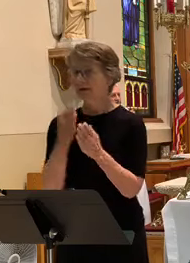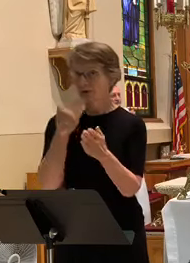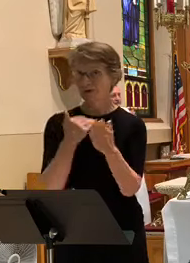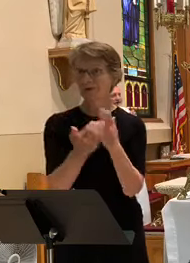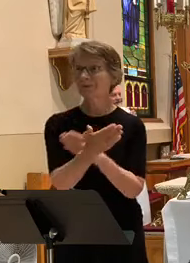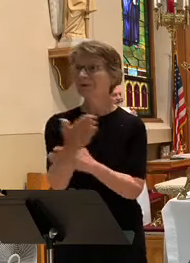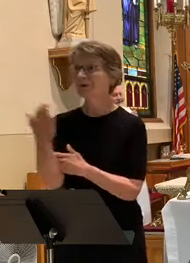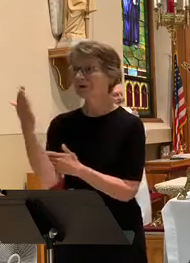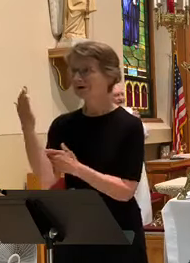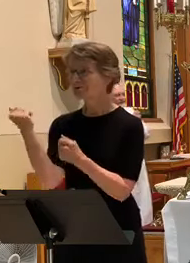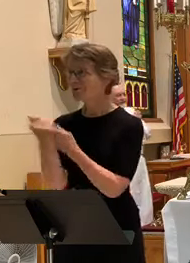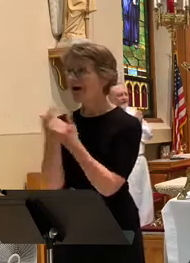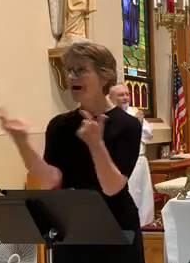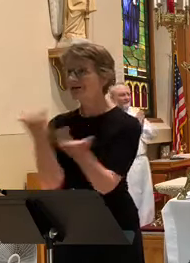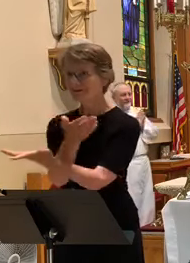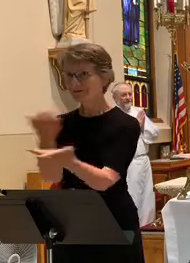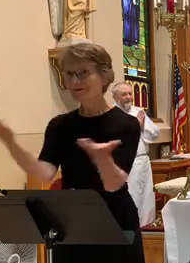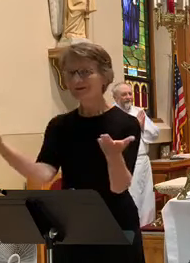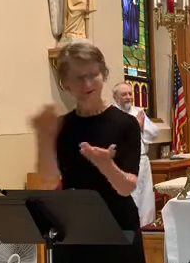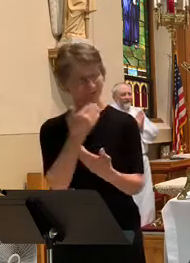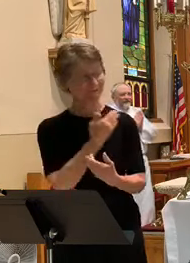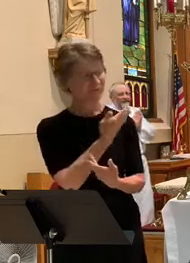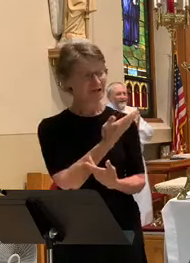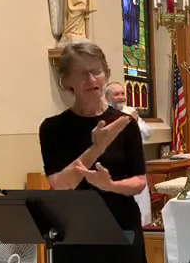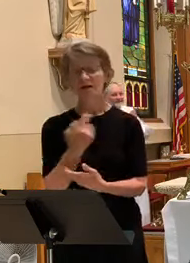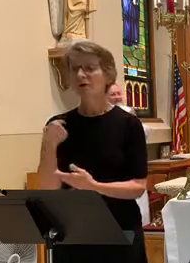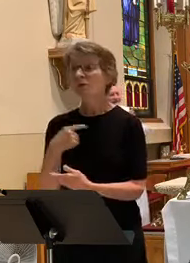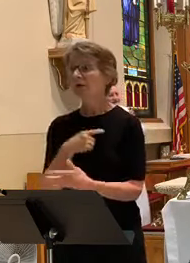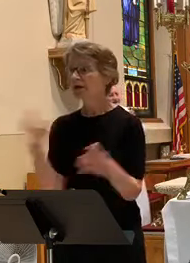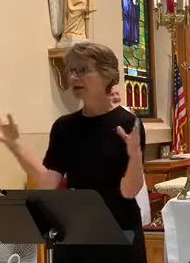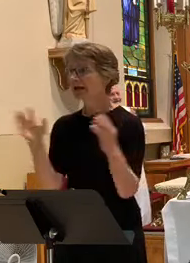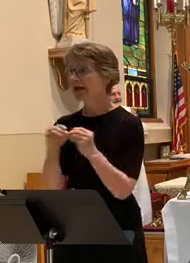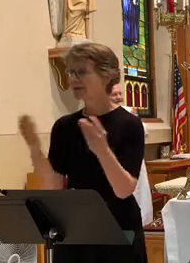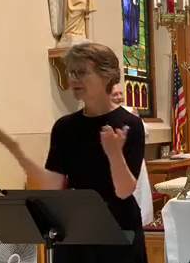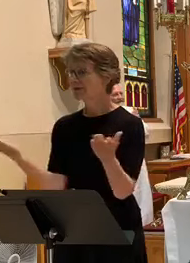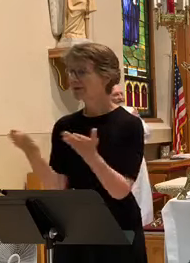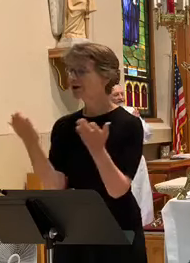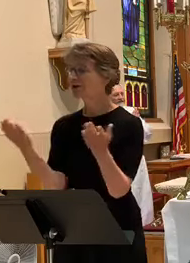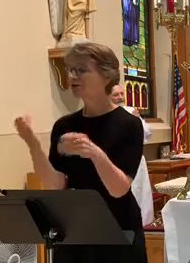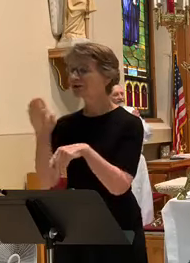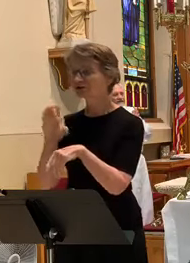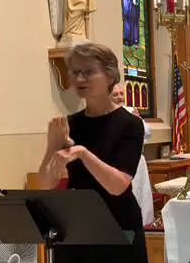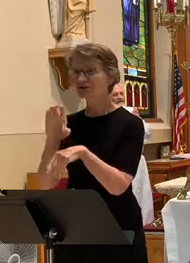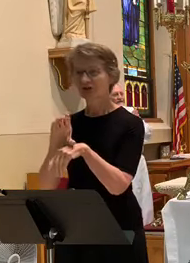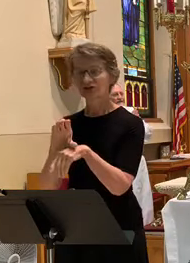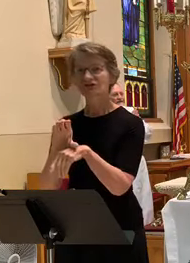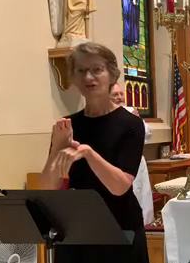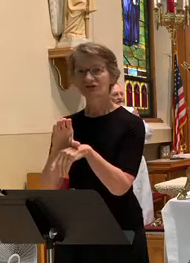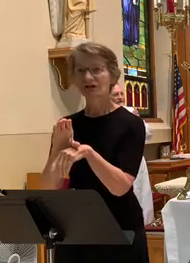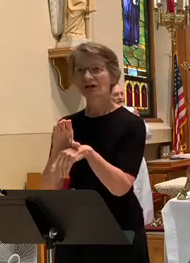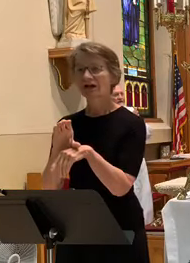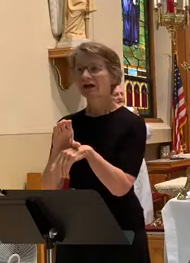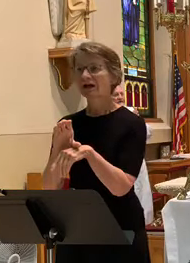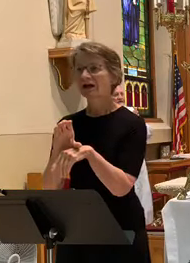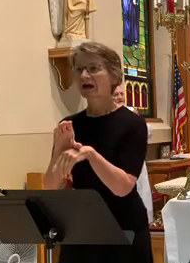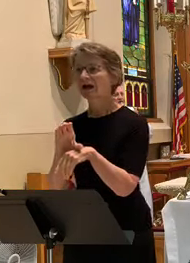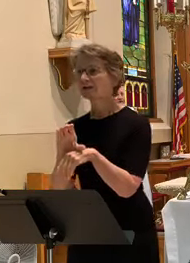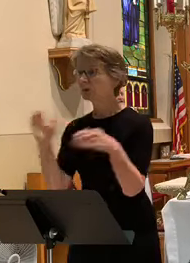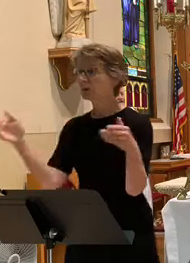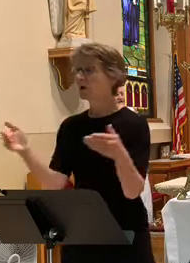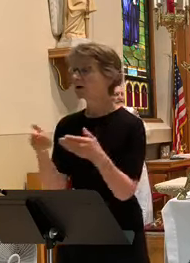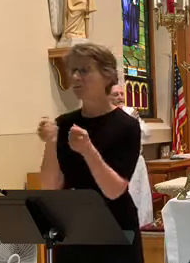Good morning to all of you. We're gathered here at the St. Joseph Church, and to all of our folks who